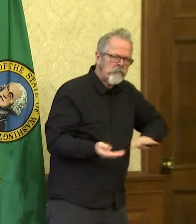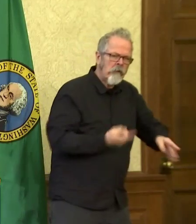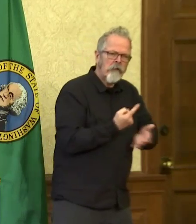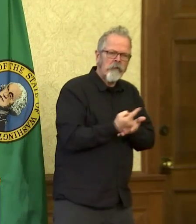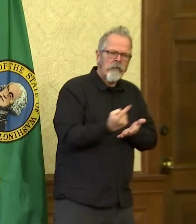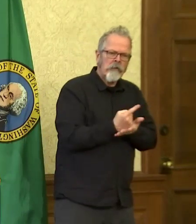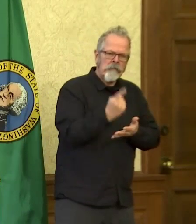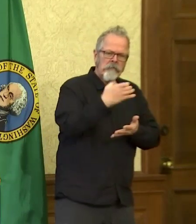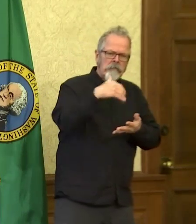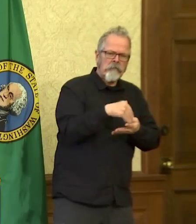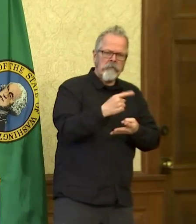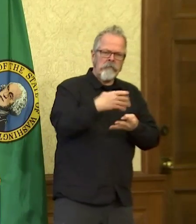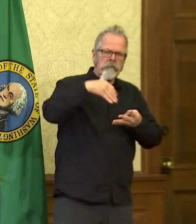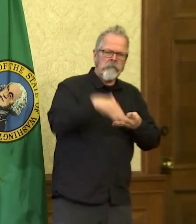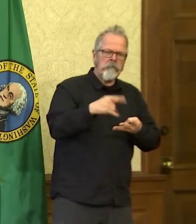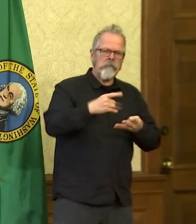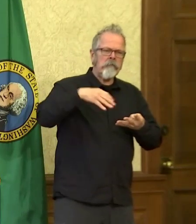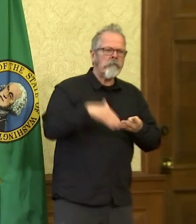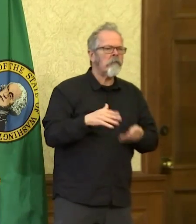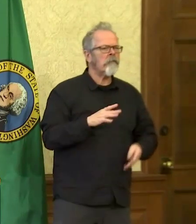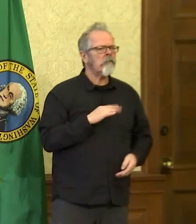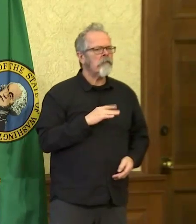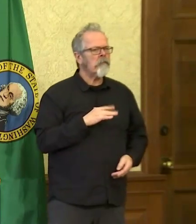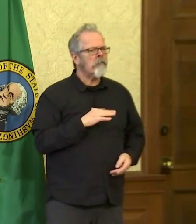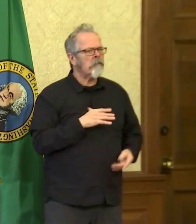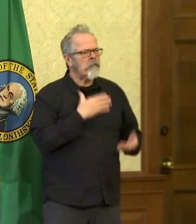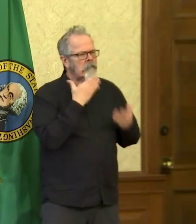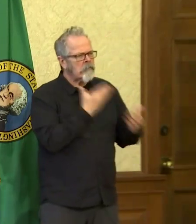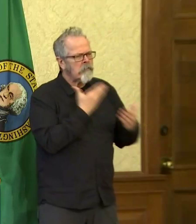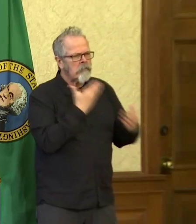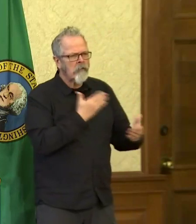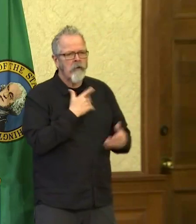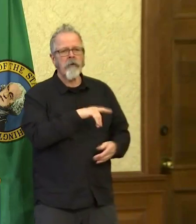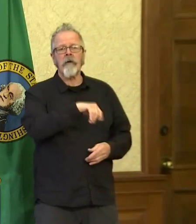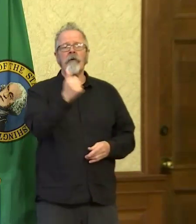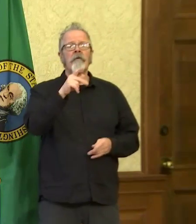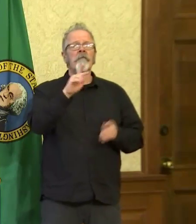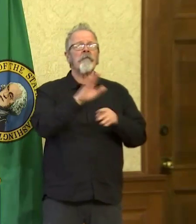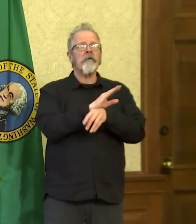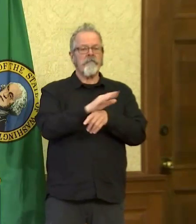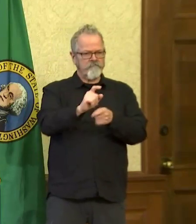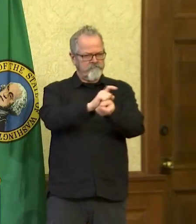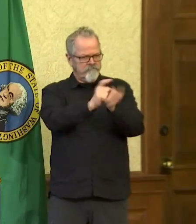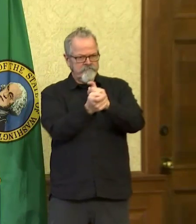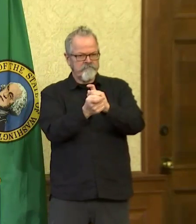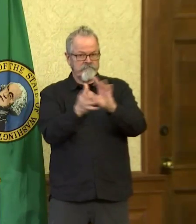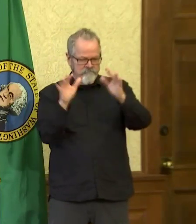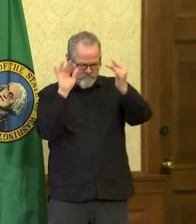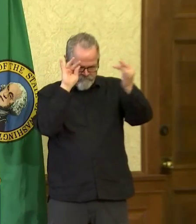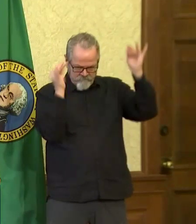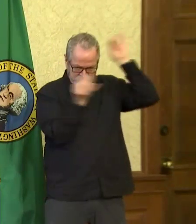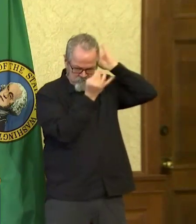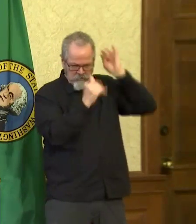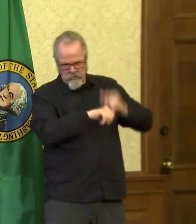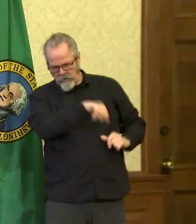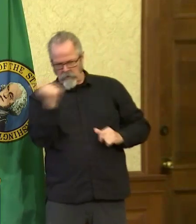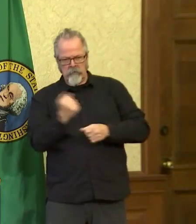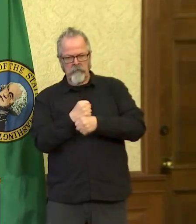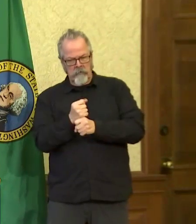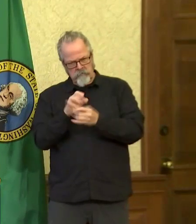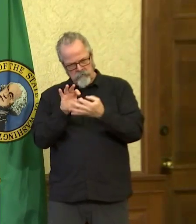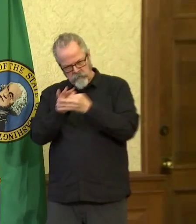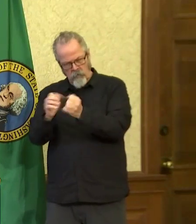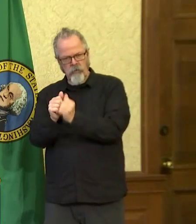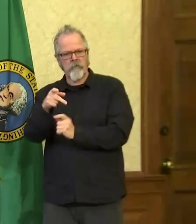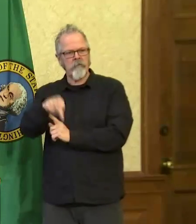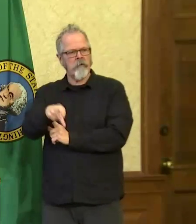to increase PPE, and that's ultimately the real solution to this problem. So we hope all of these things